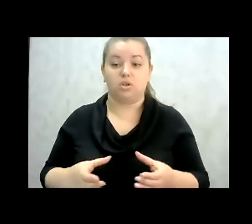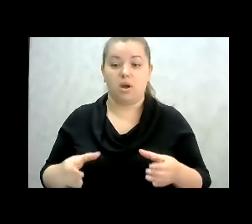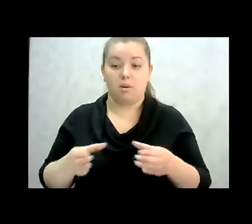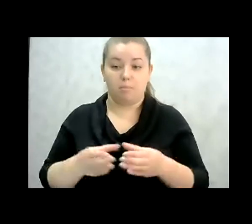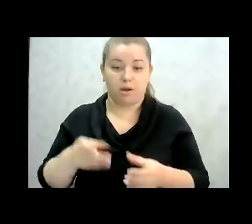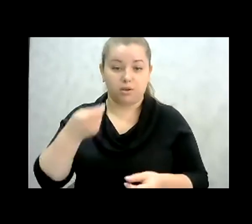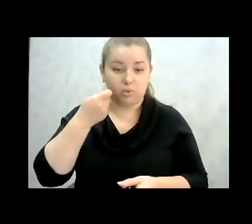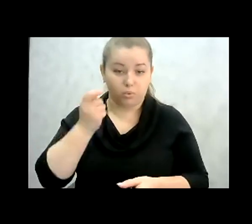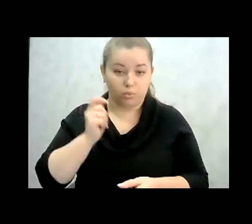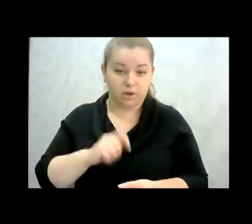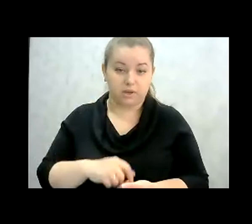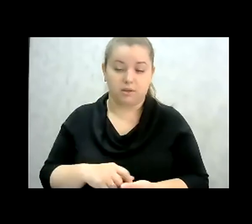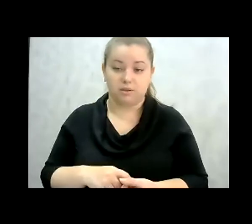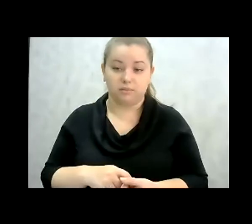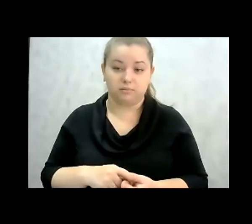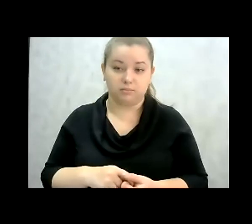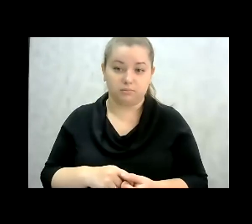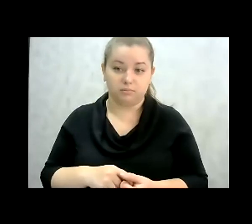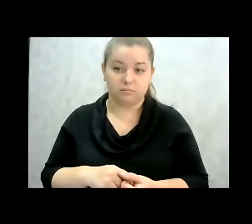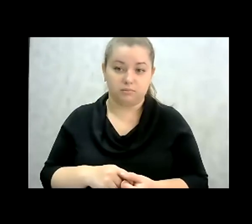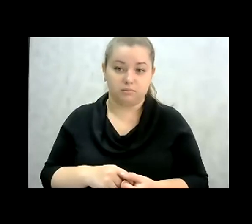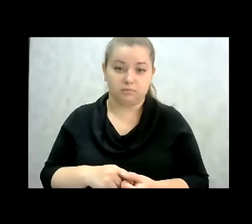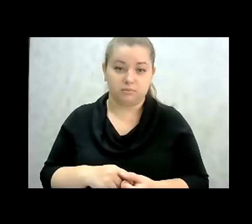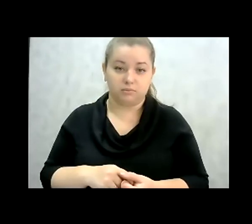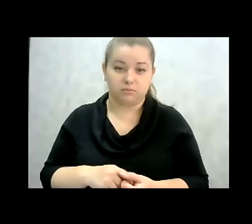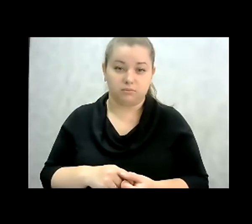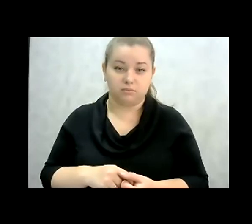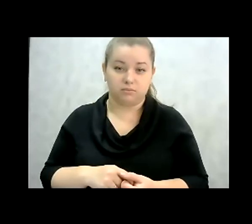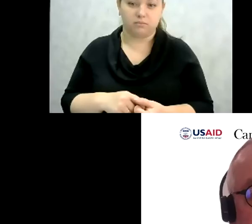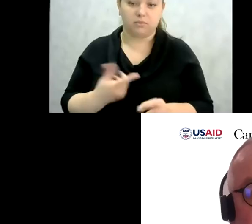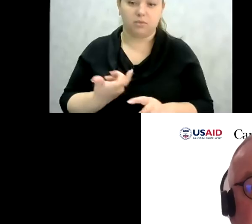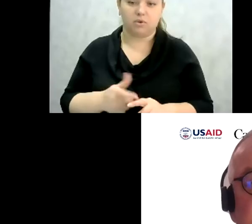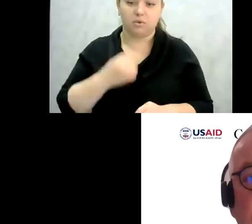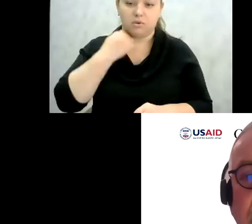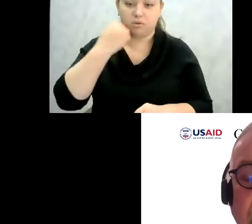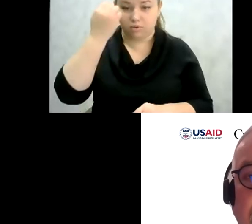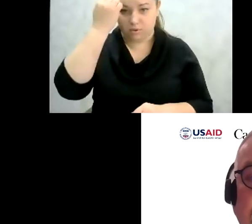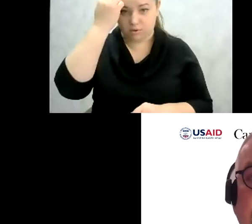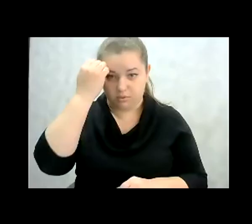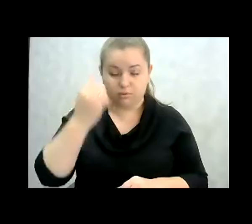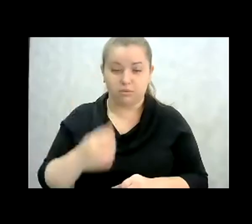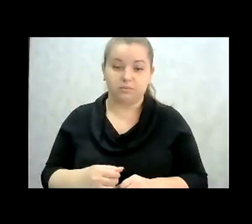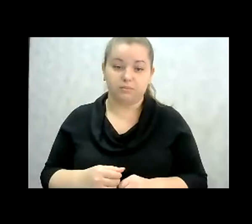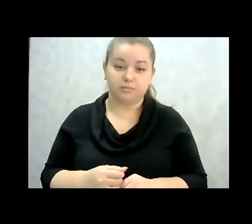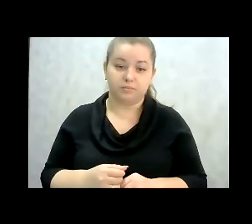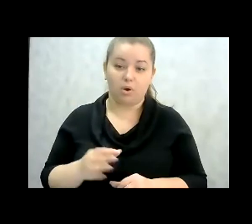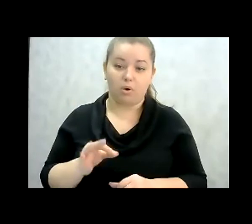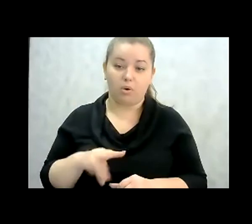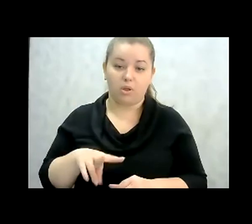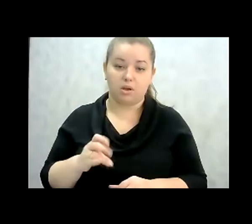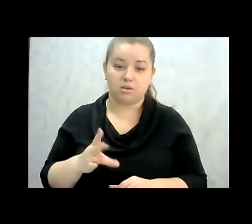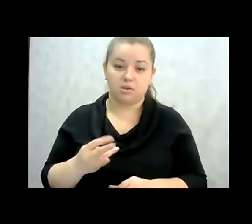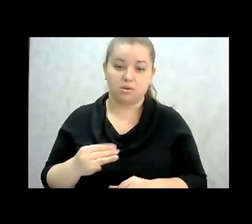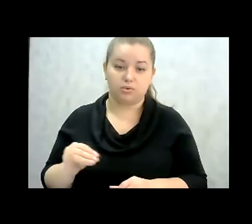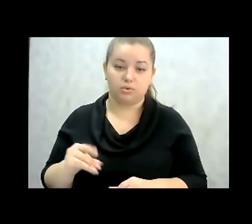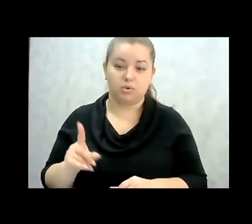law on political parties, etc. Thank you for your attention. Thank you very much, Alexei, for giving us all this food for thought. I'm happy